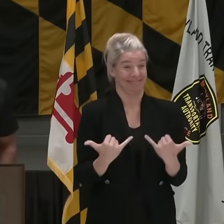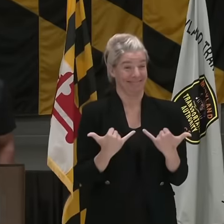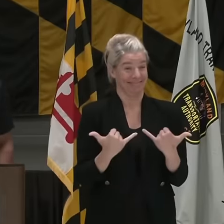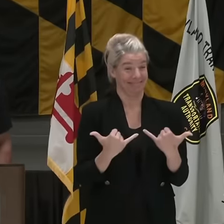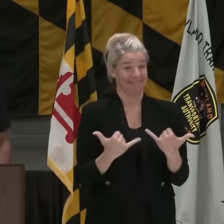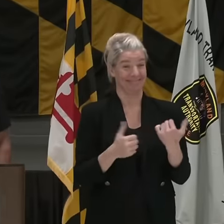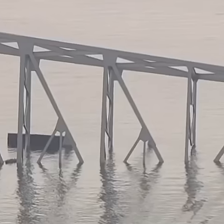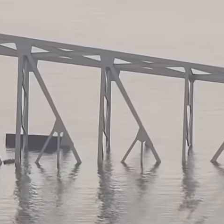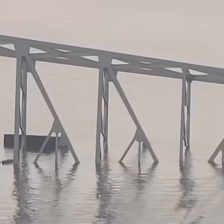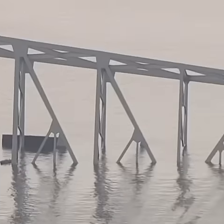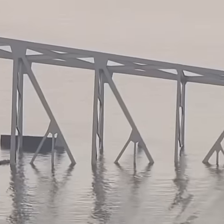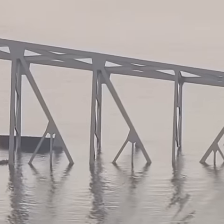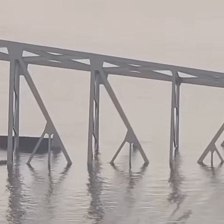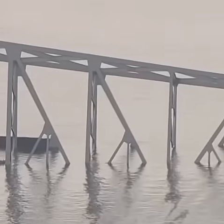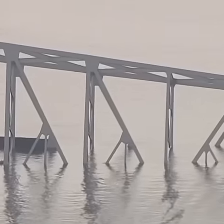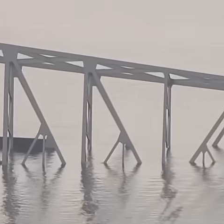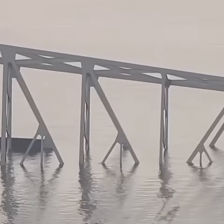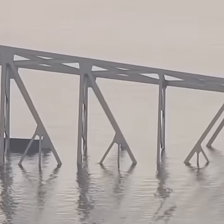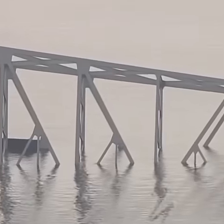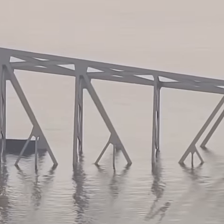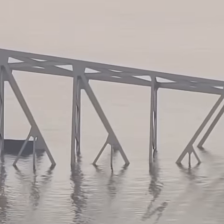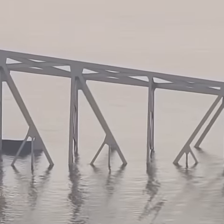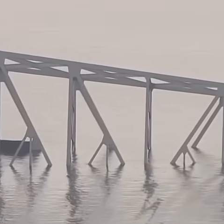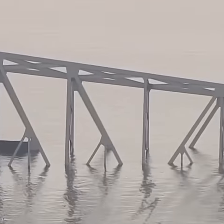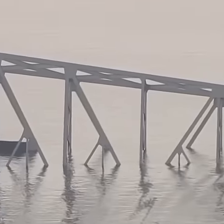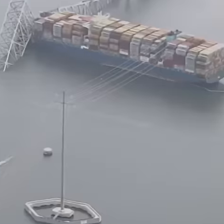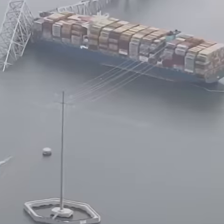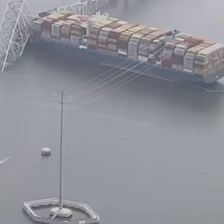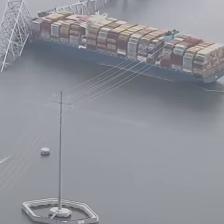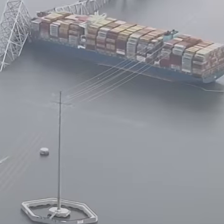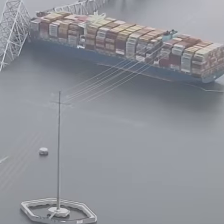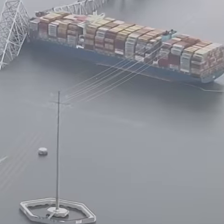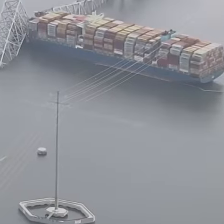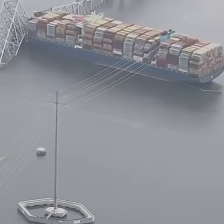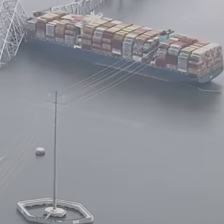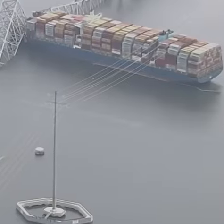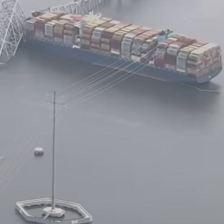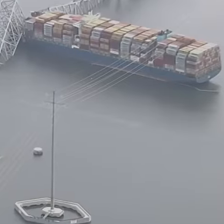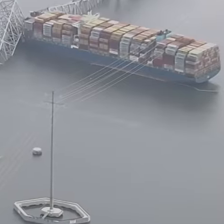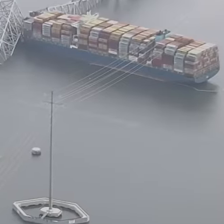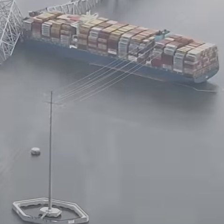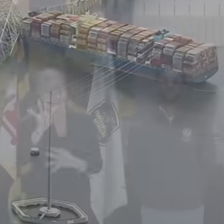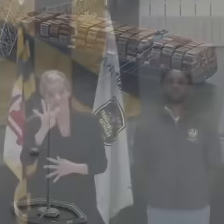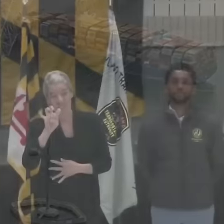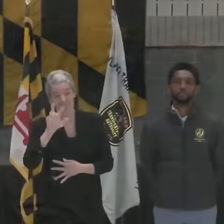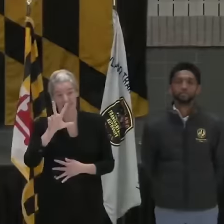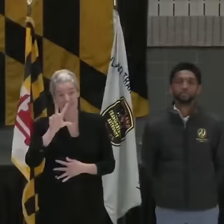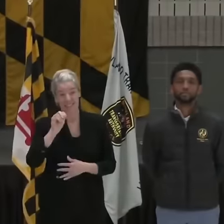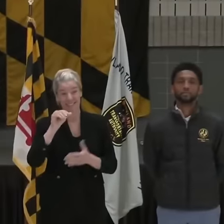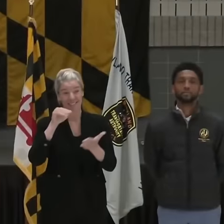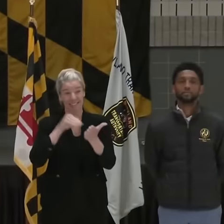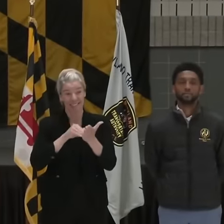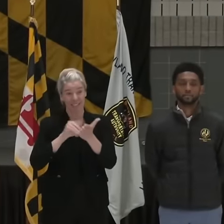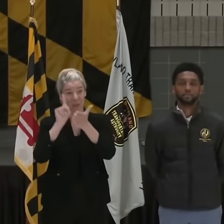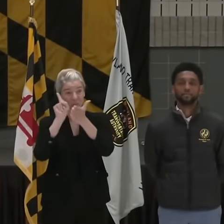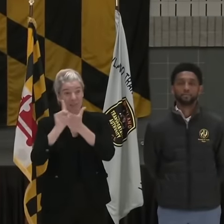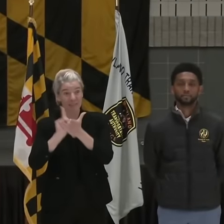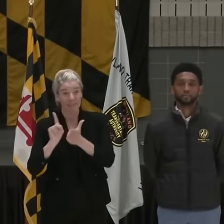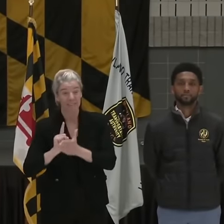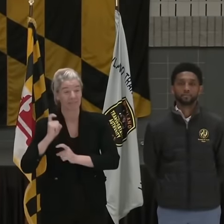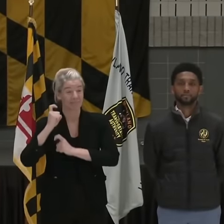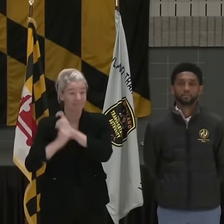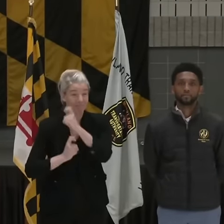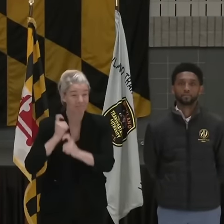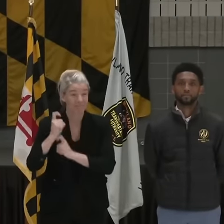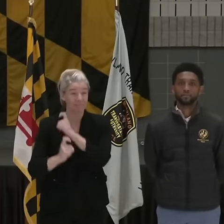who have been affected by this crisis. This new program will provide $430 in weekly relief to port workers who have lost pay